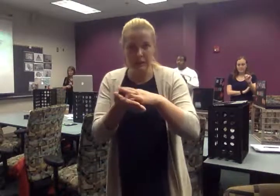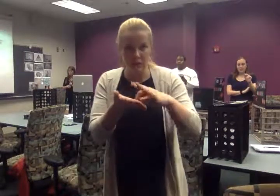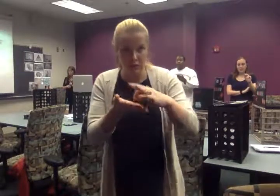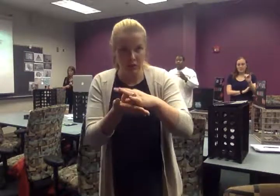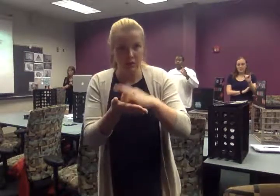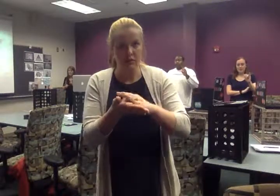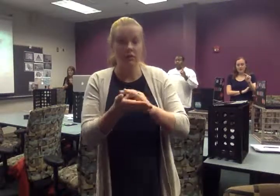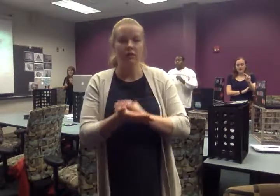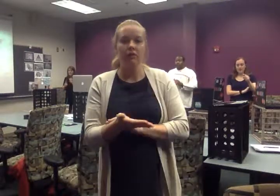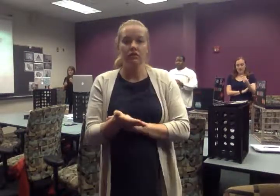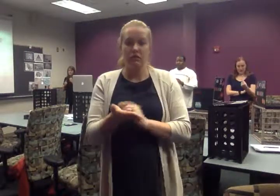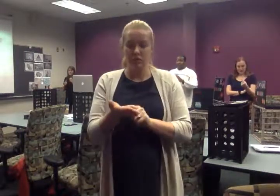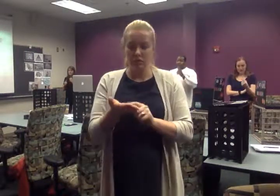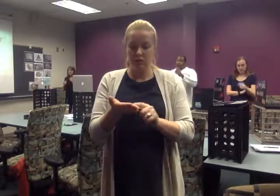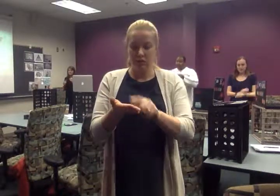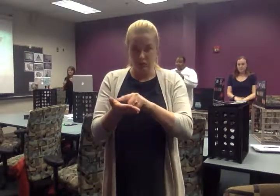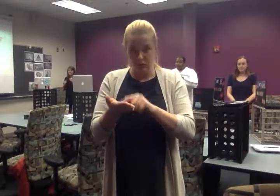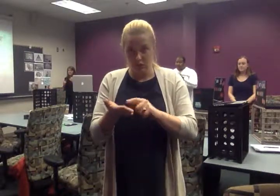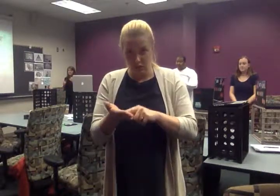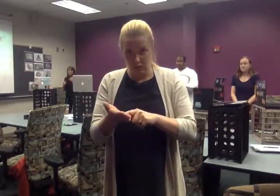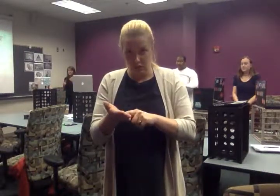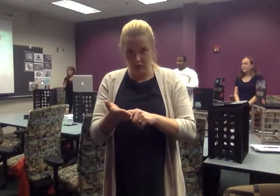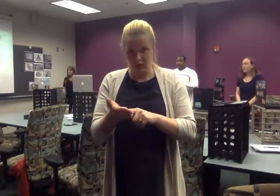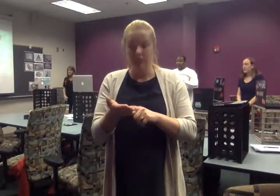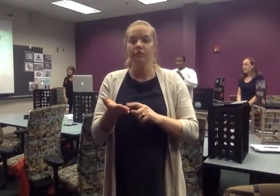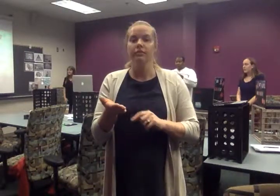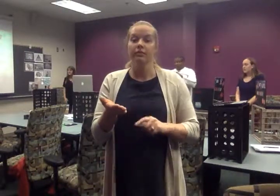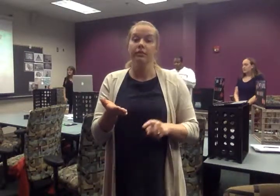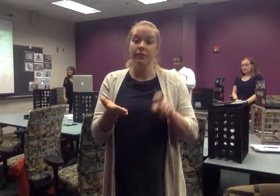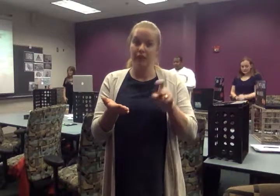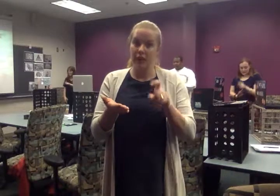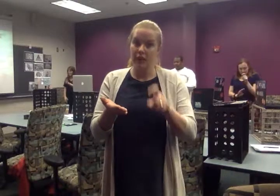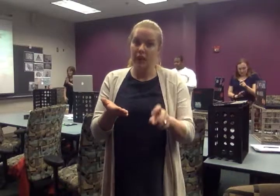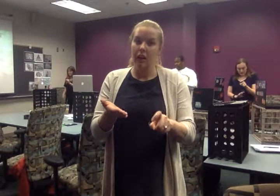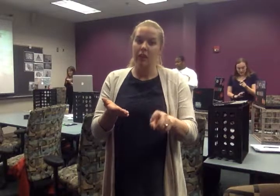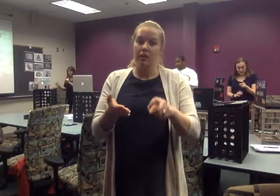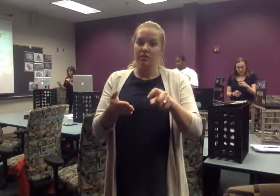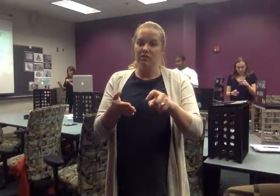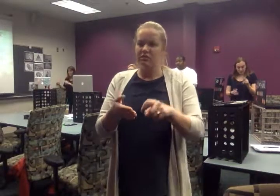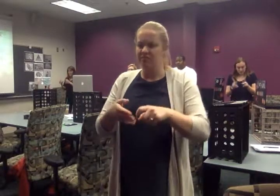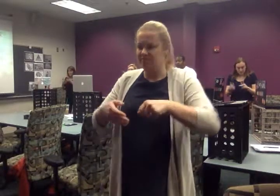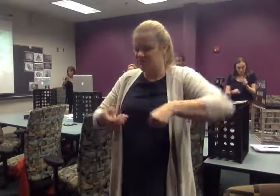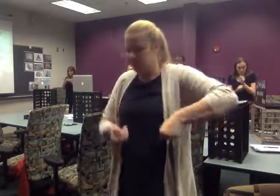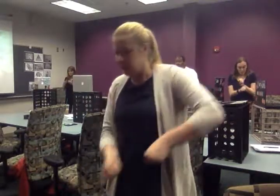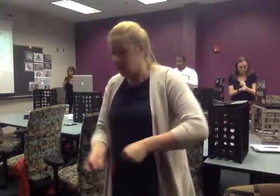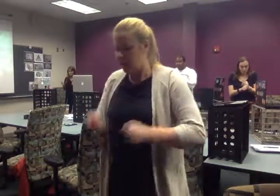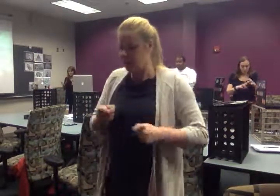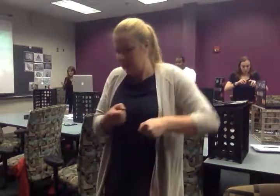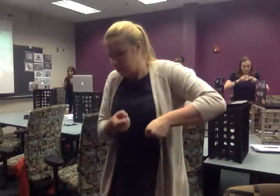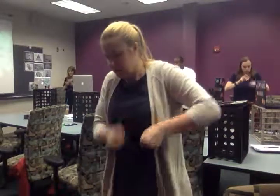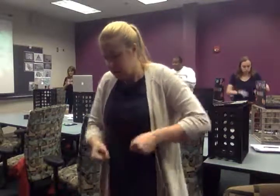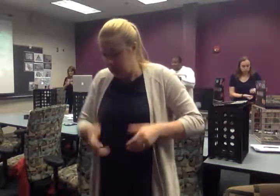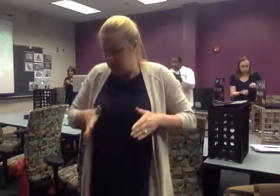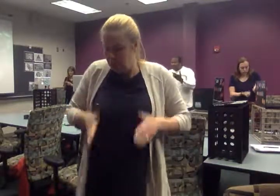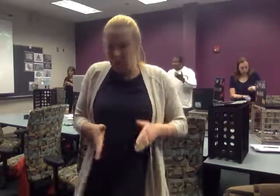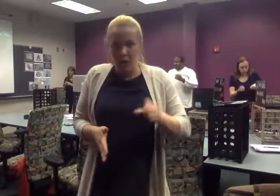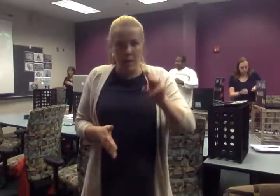Don't ever put mines in Crash Course again. So now you need a steady supply of miners. Fortunately, you've conquered a bunch of people, so you have lots of prisoners